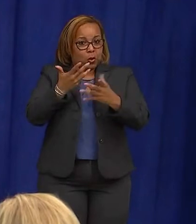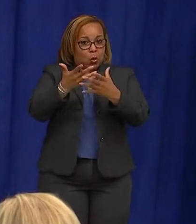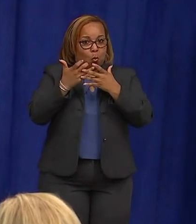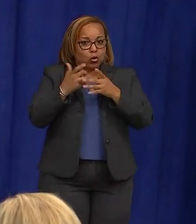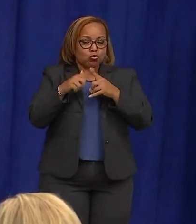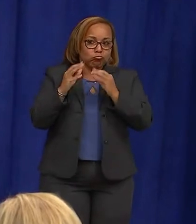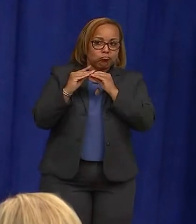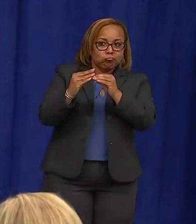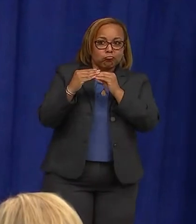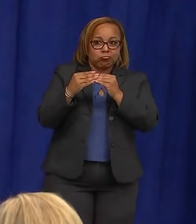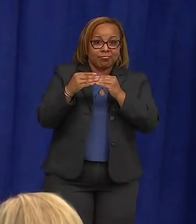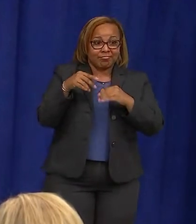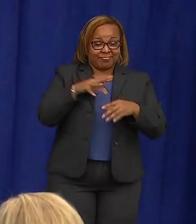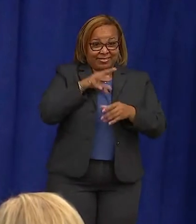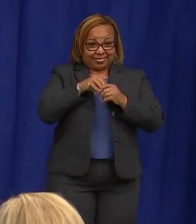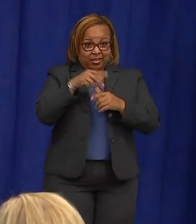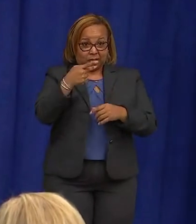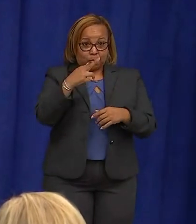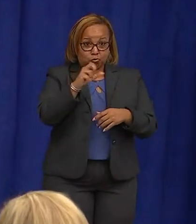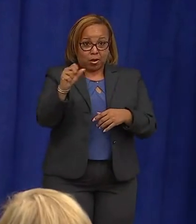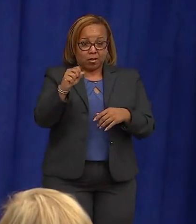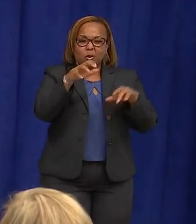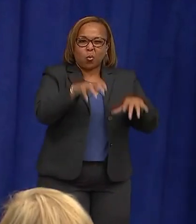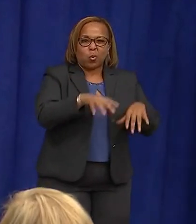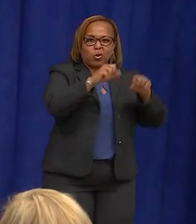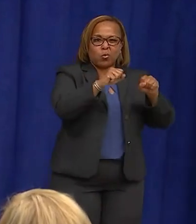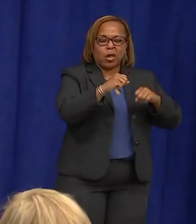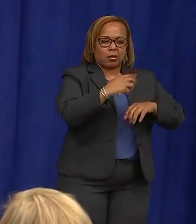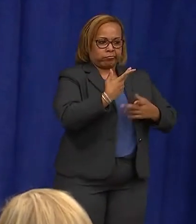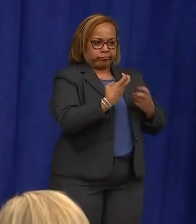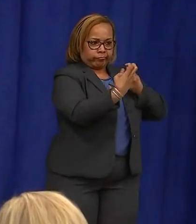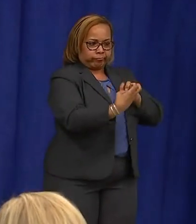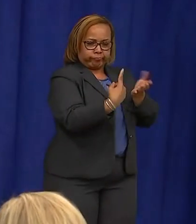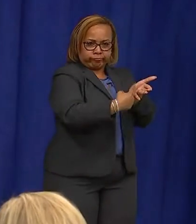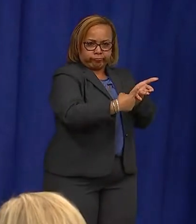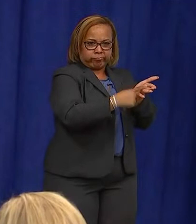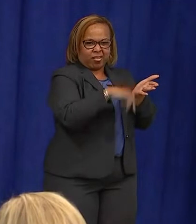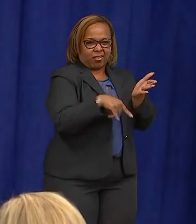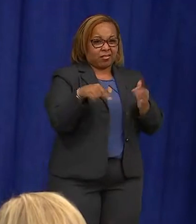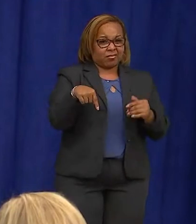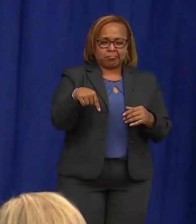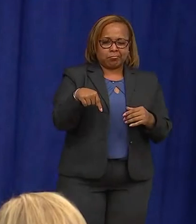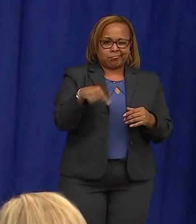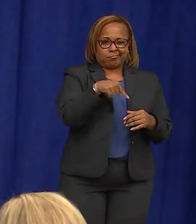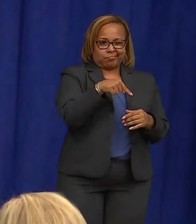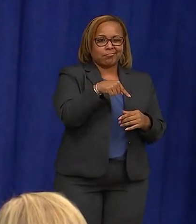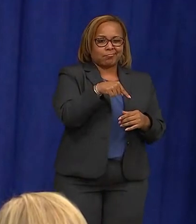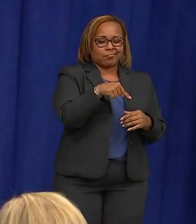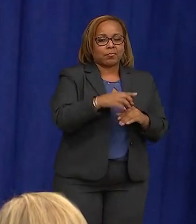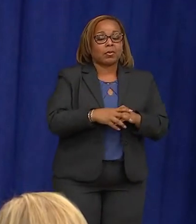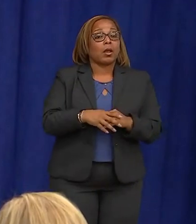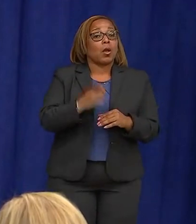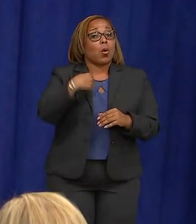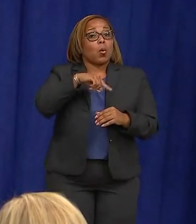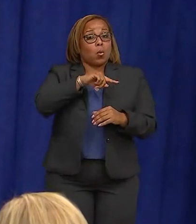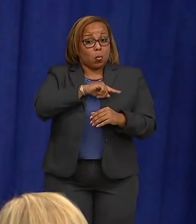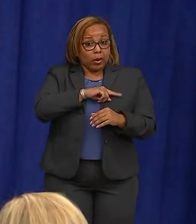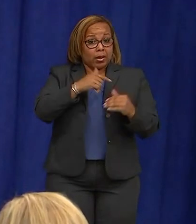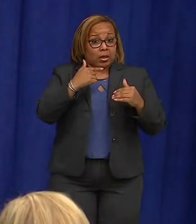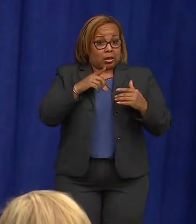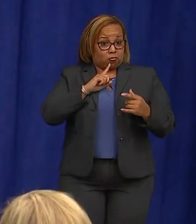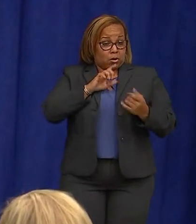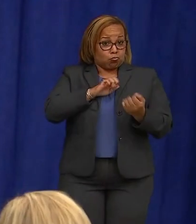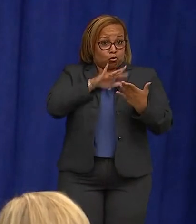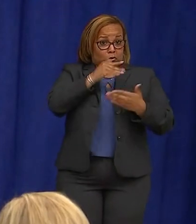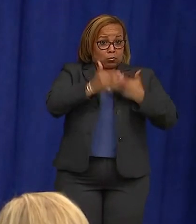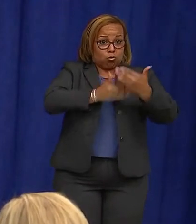to litigate in the press. We do that at the bargaining table, and that's where we will do it. And we have come at this process in